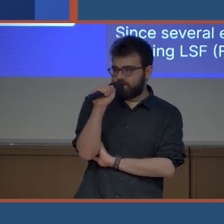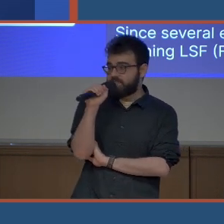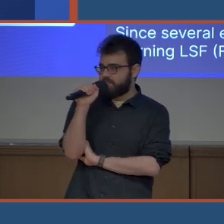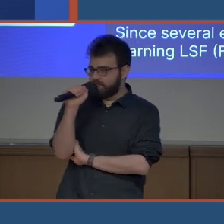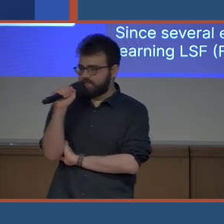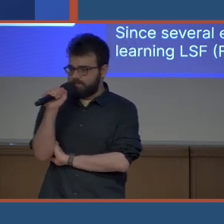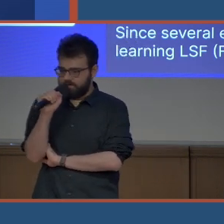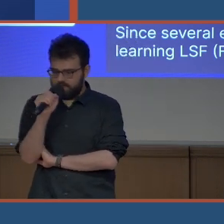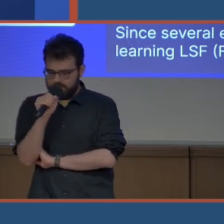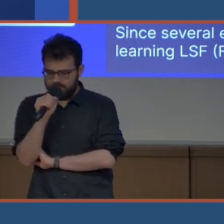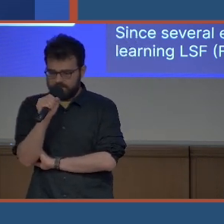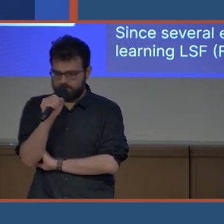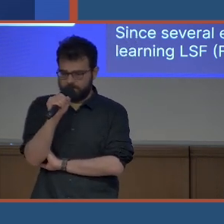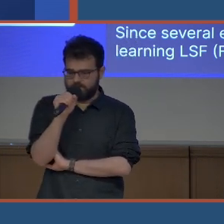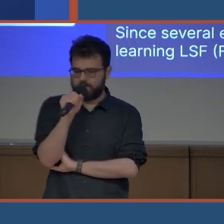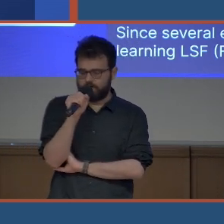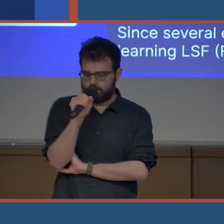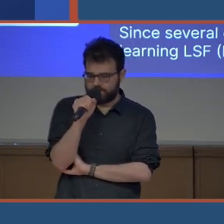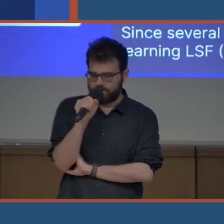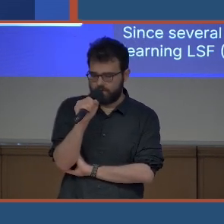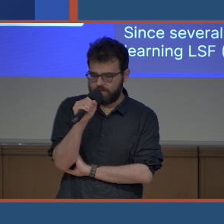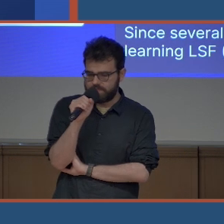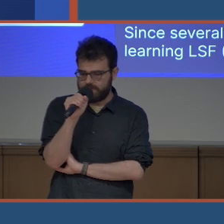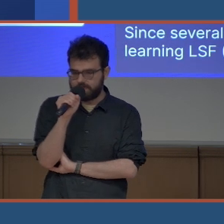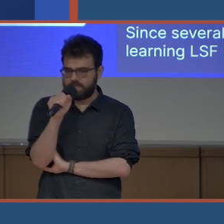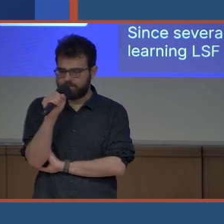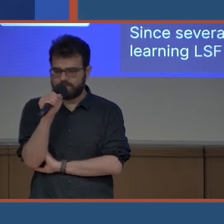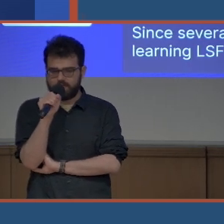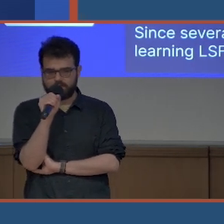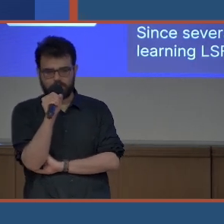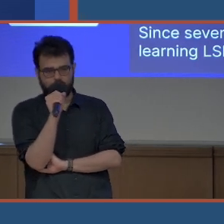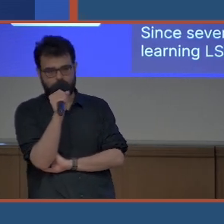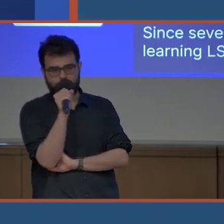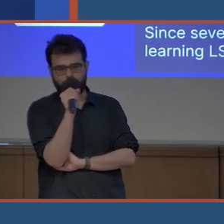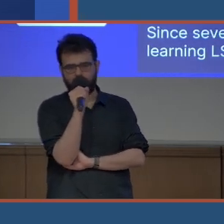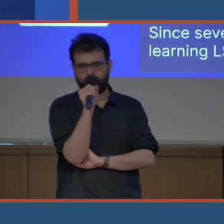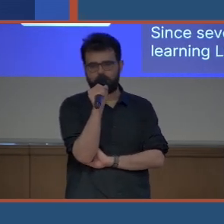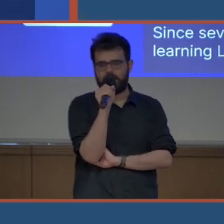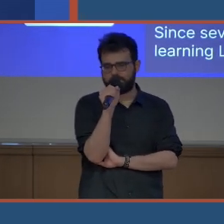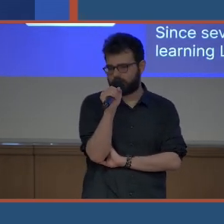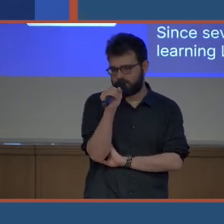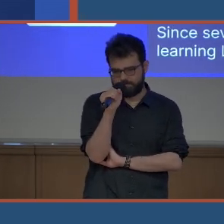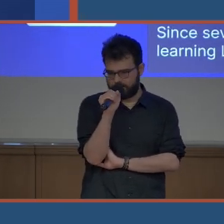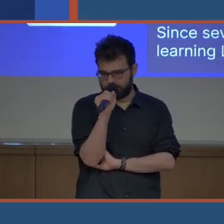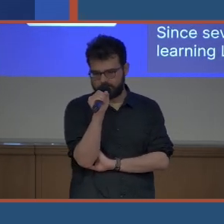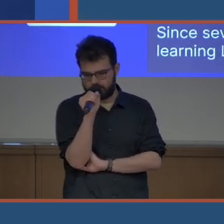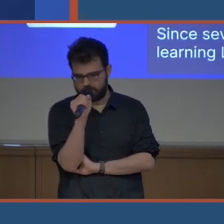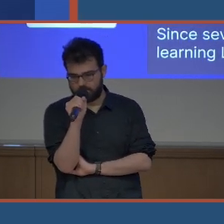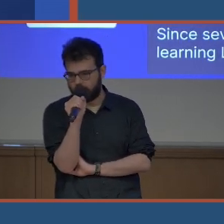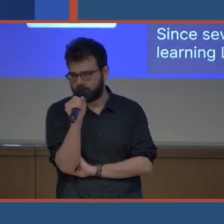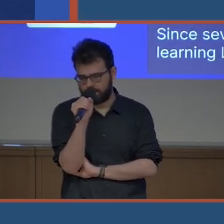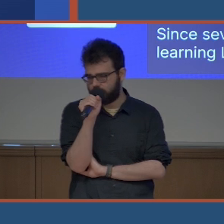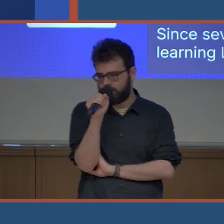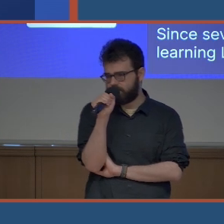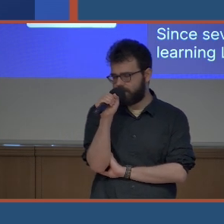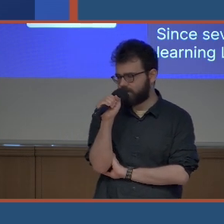The discussions about that in the deaf community are also quite intense, I would say. So there are people who absolutely defend their